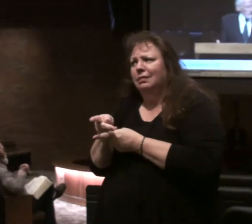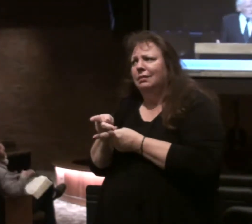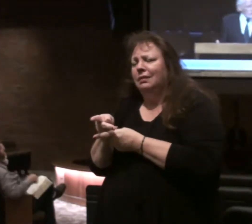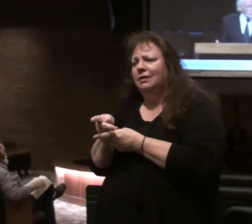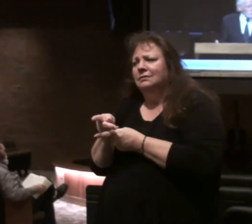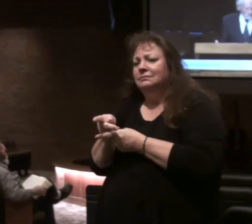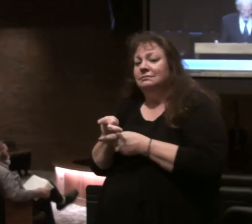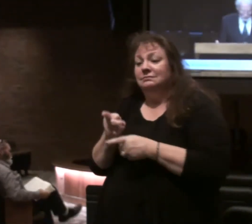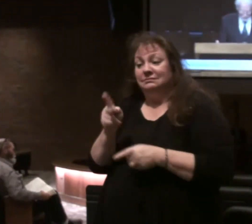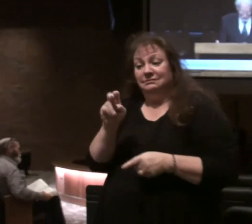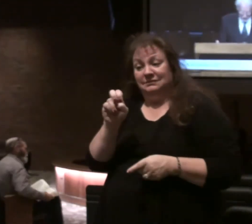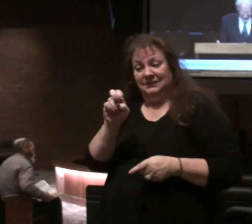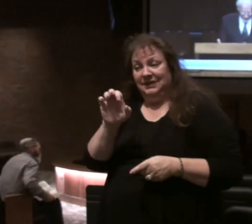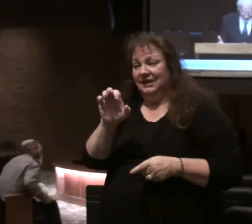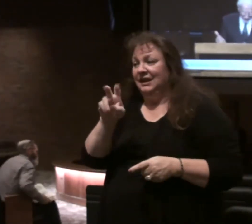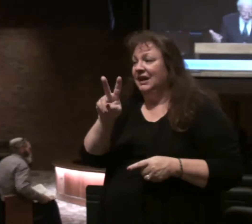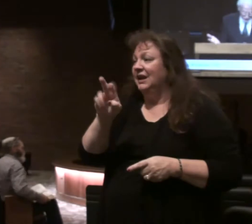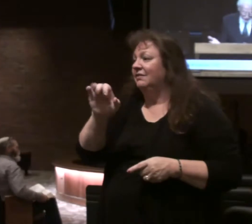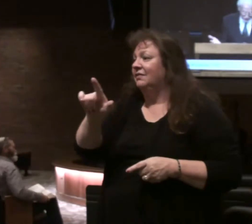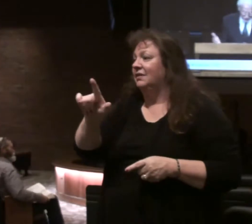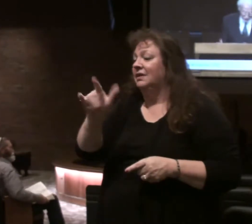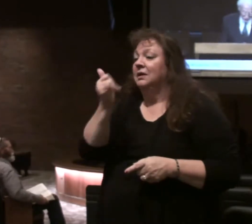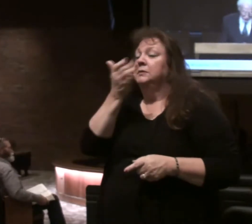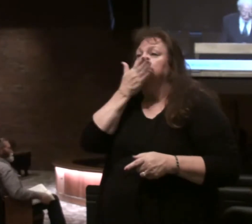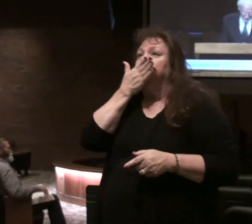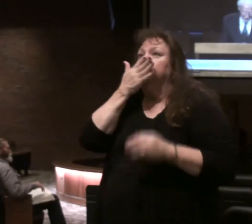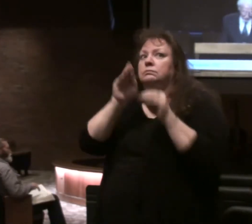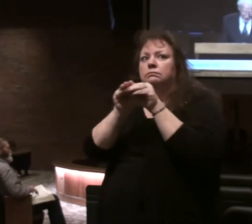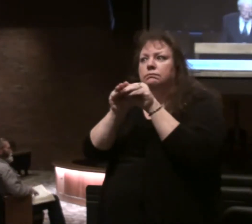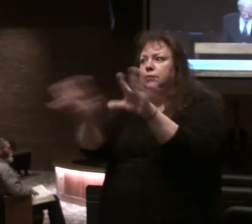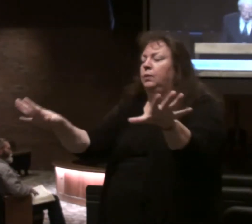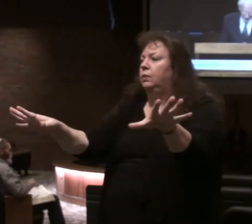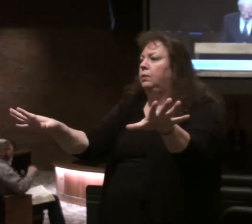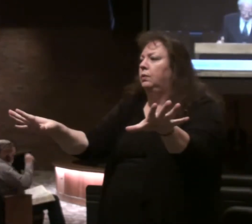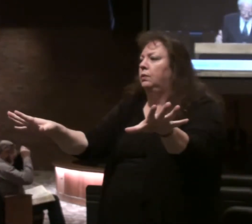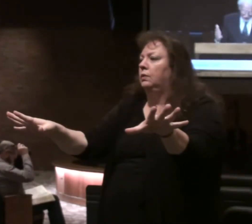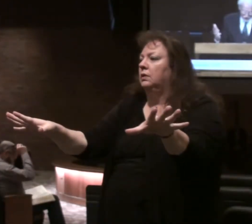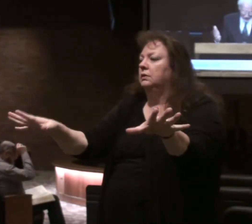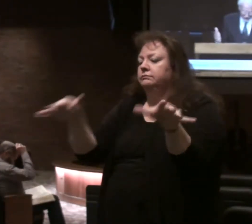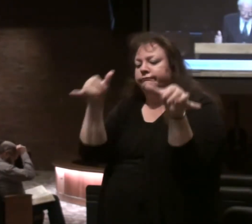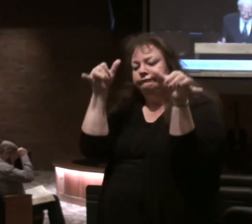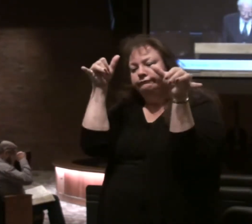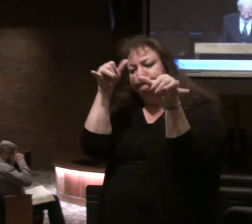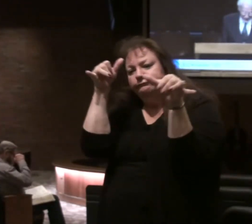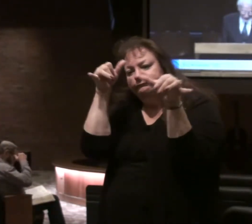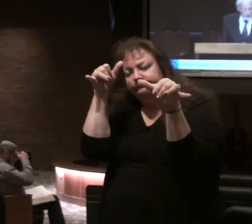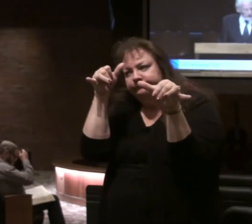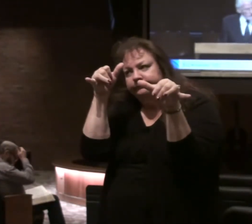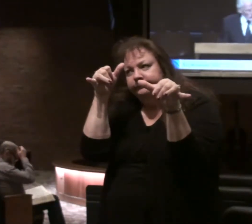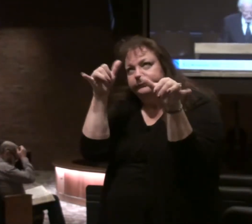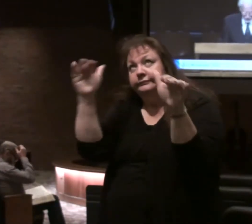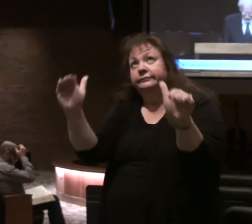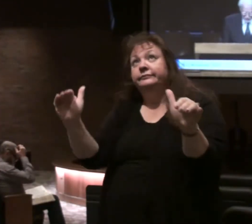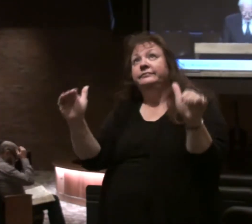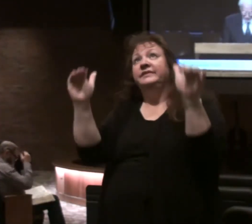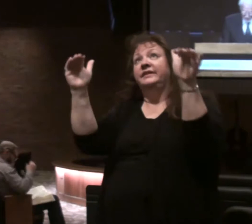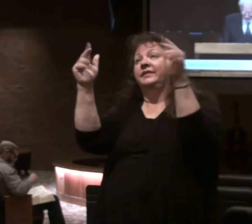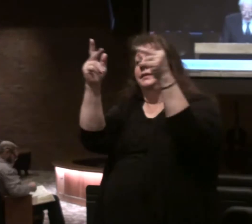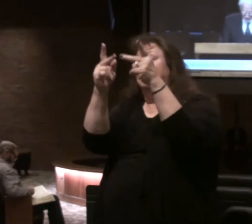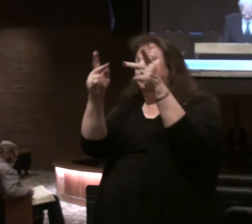There's an evil, an error goes forth from the ruler. Folly is set in many high